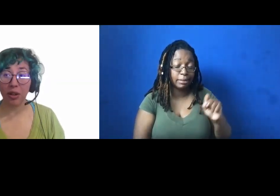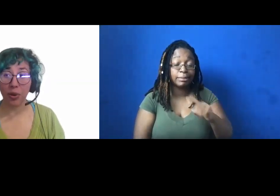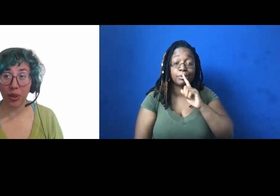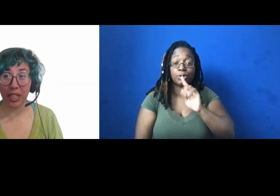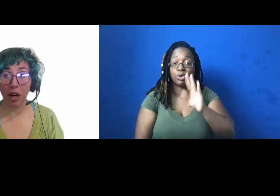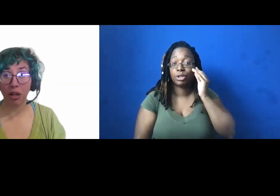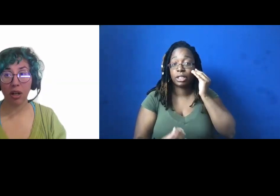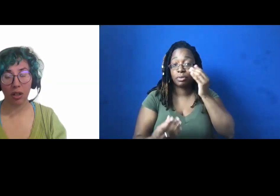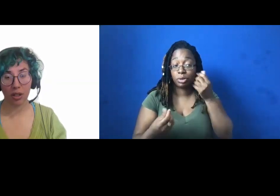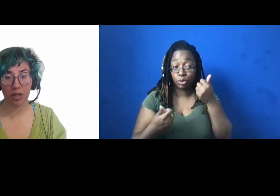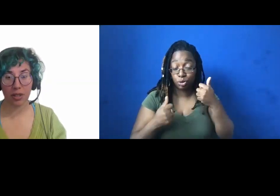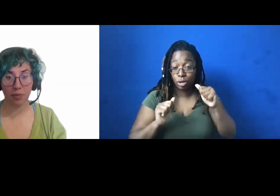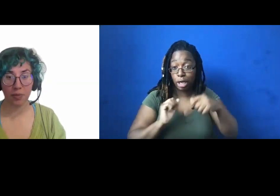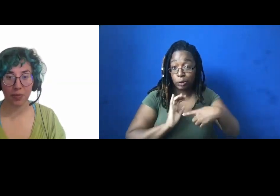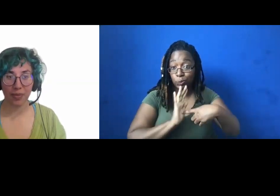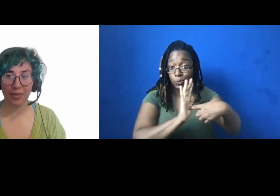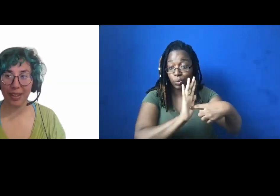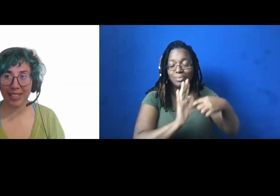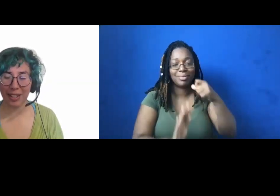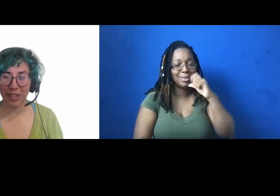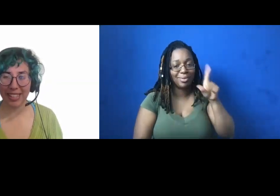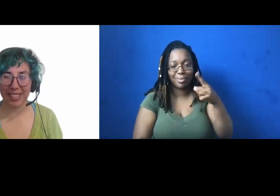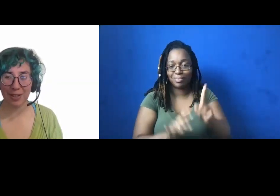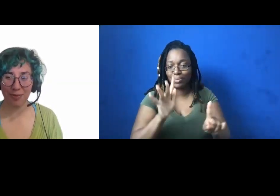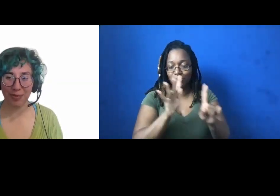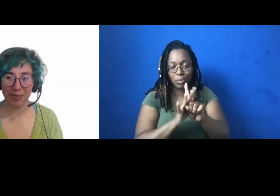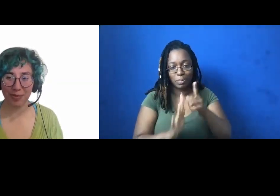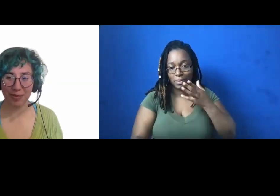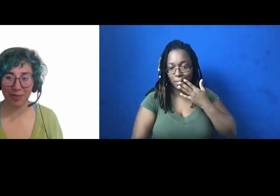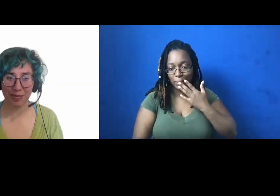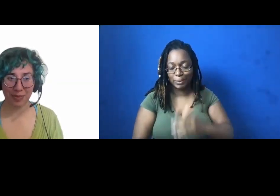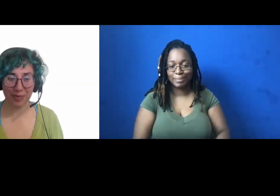depend only on colors. Next slide, please.